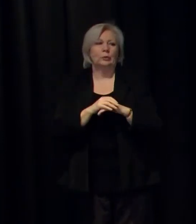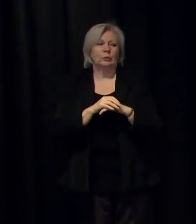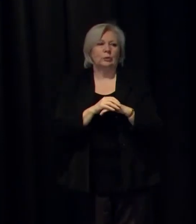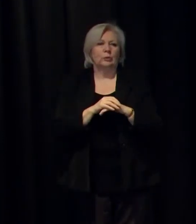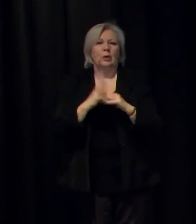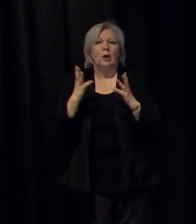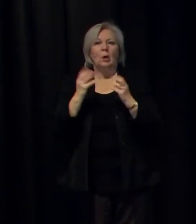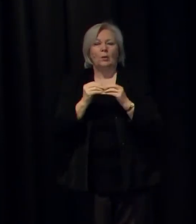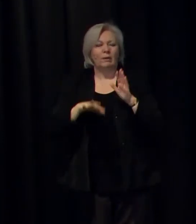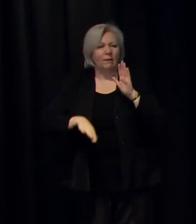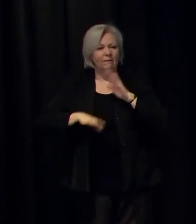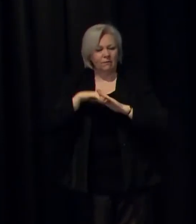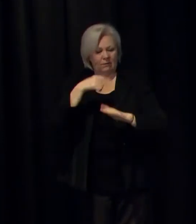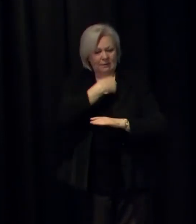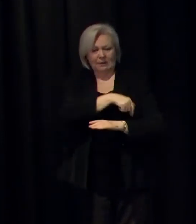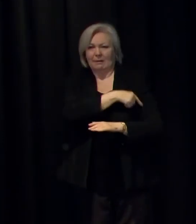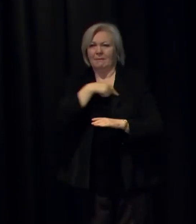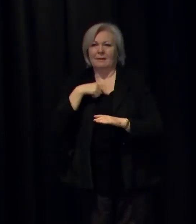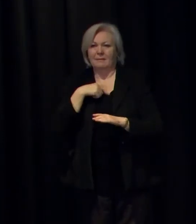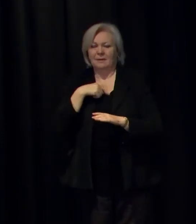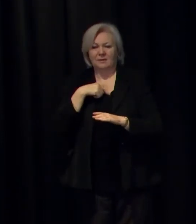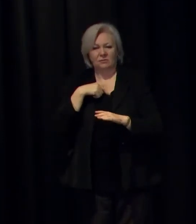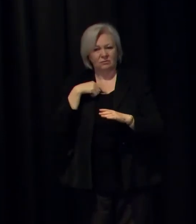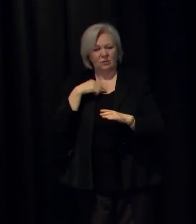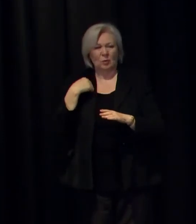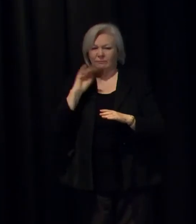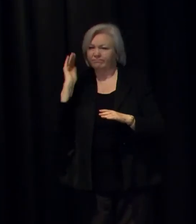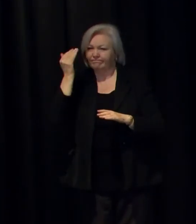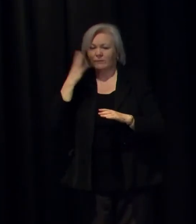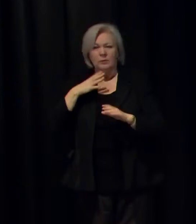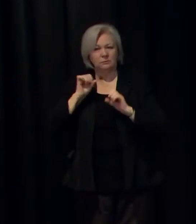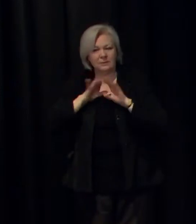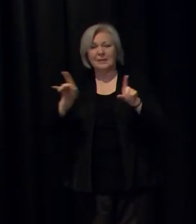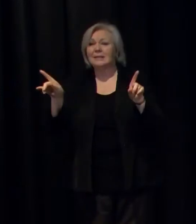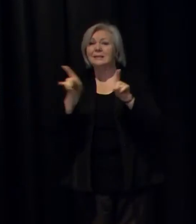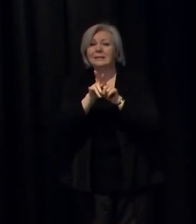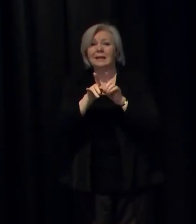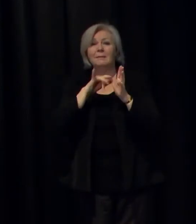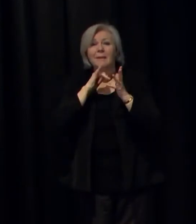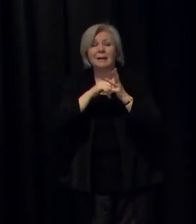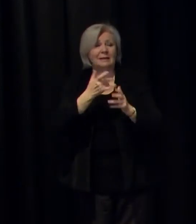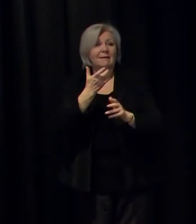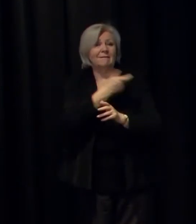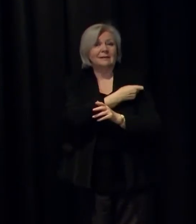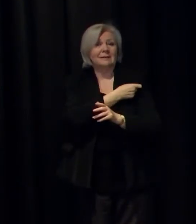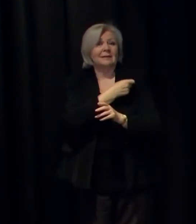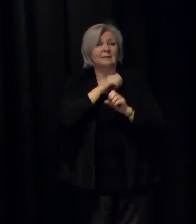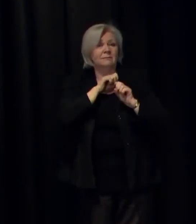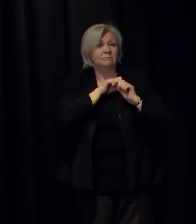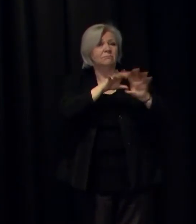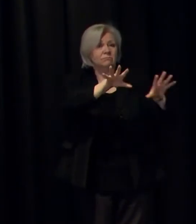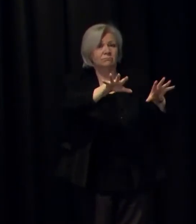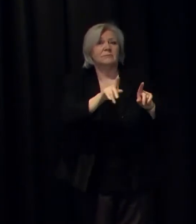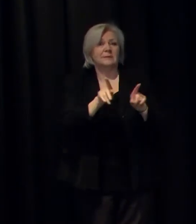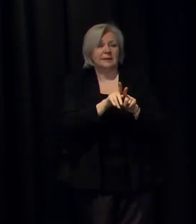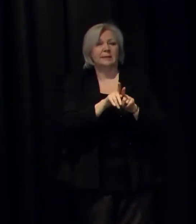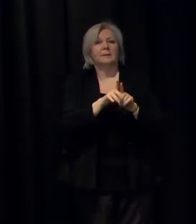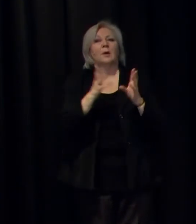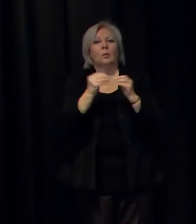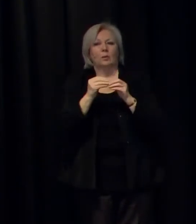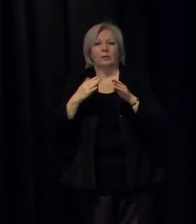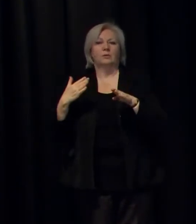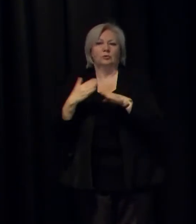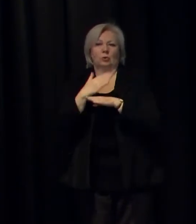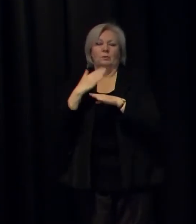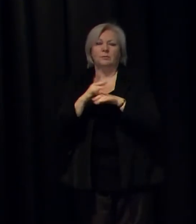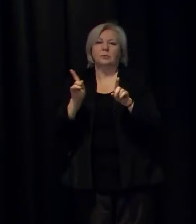of passion and commitment that we have rolled out the vaccines. And everyone will play their part, and everyone will see a